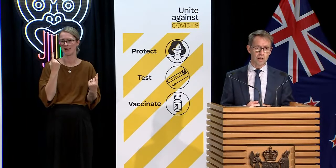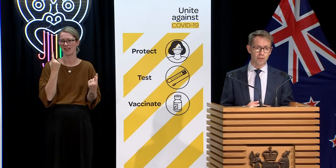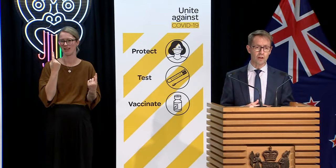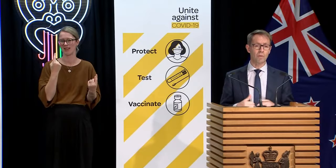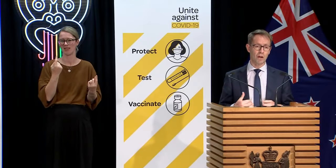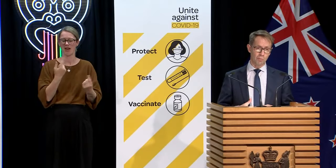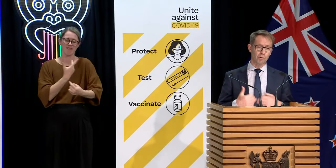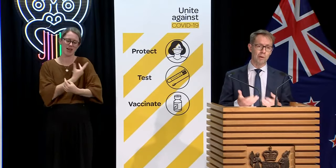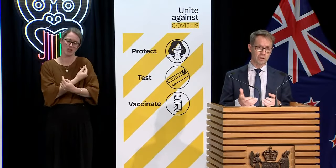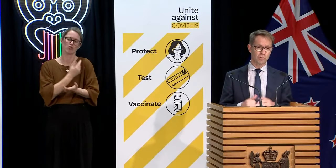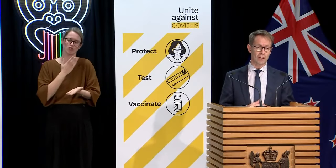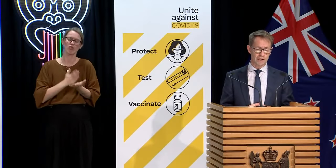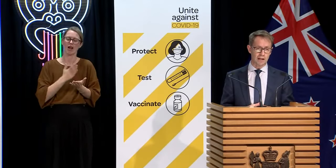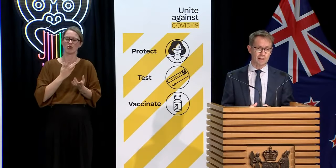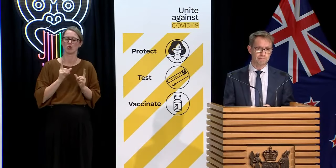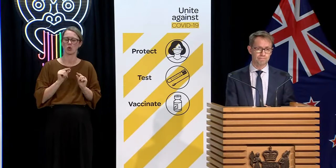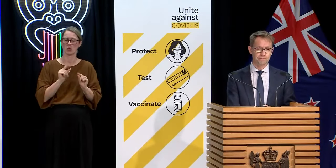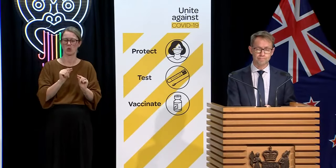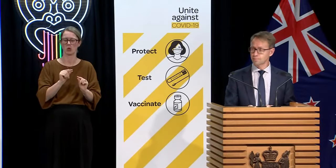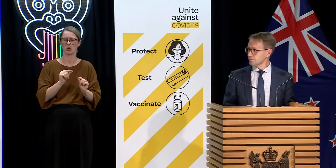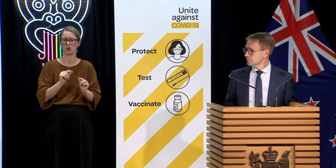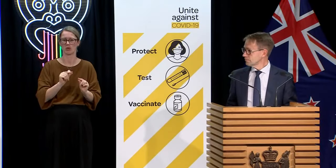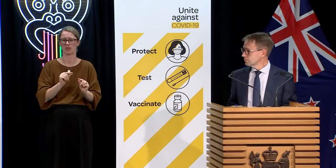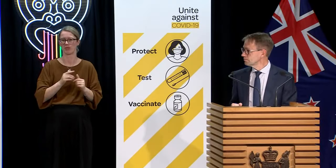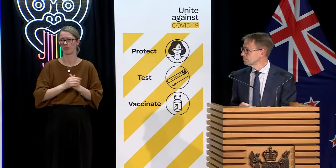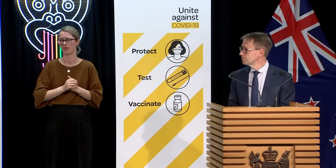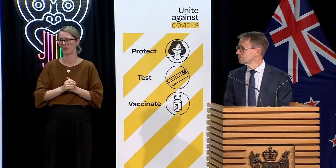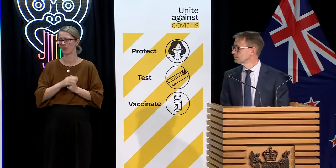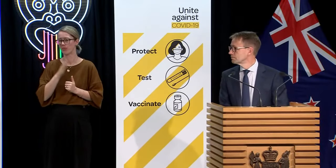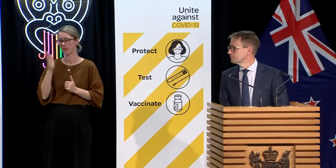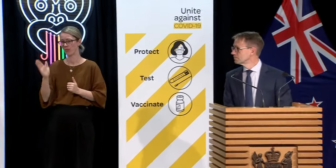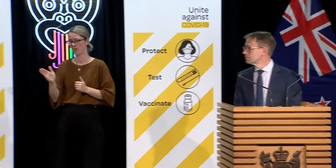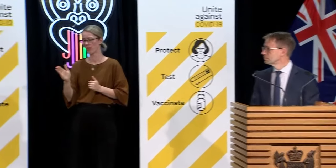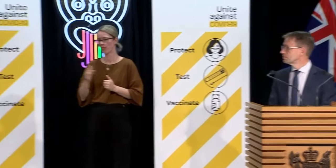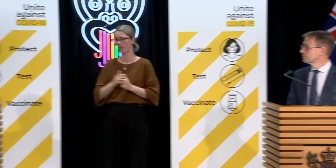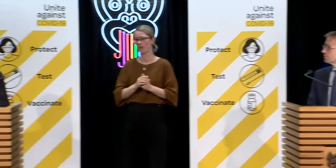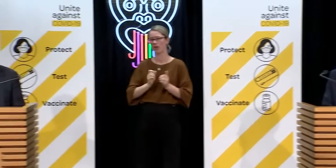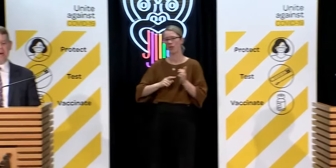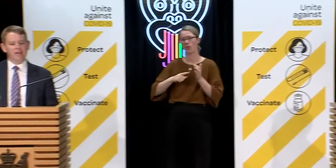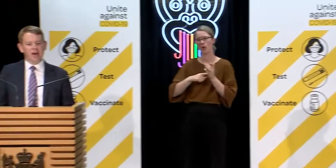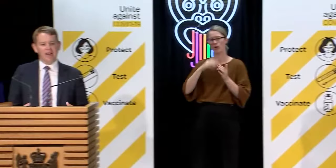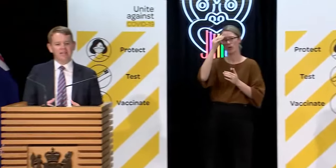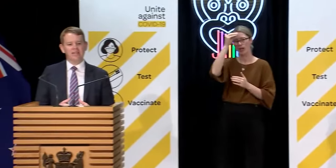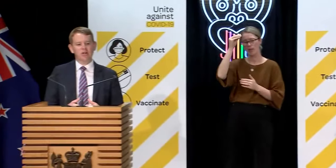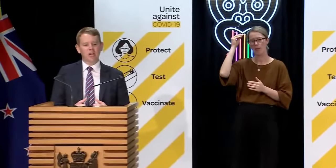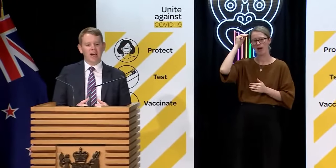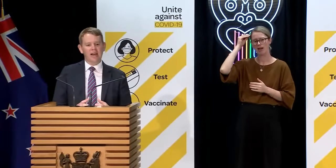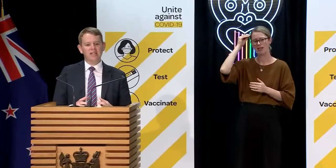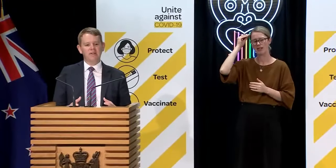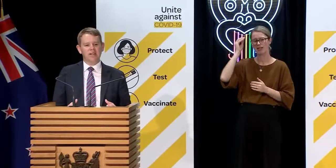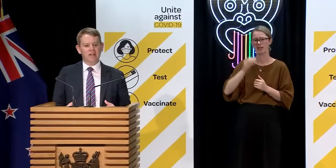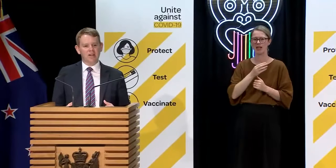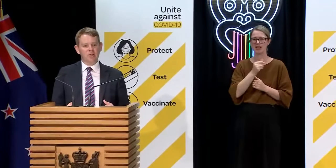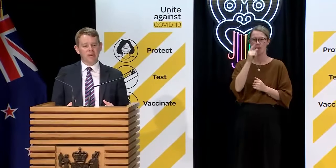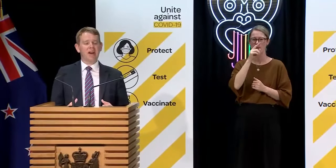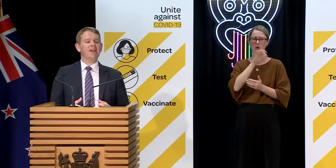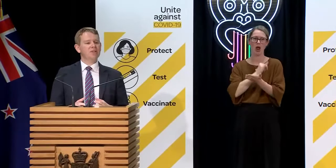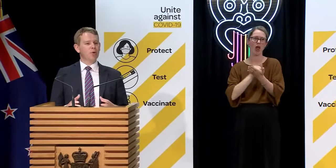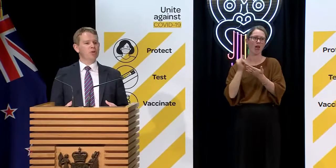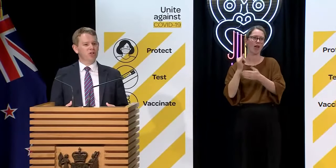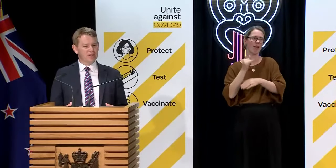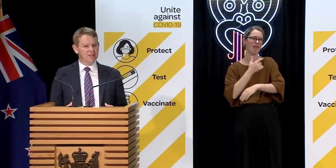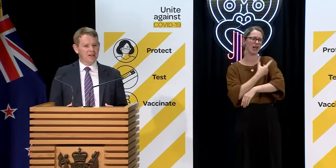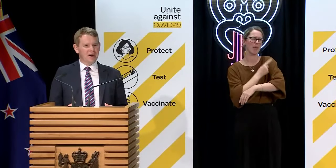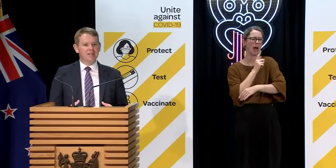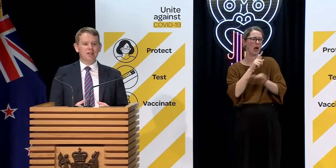vaccinated is the right thing, and we will make sure they can. I think it's also important to remember that some people aren't necessarily anti-vaccination, but they